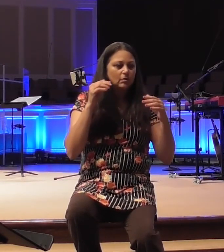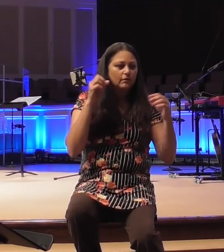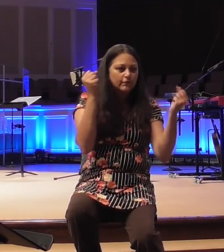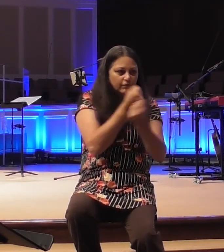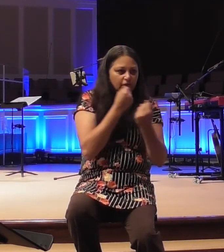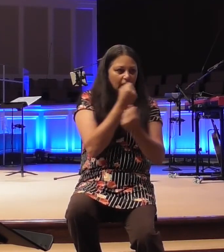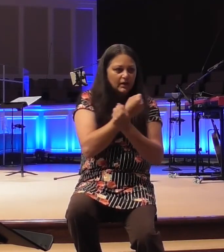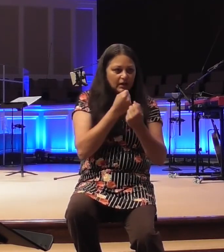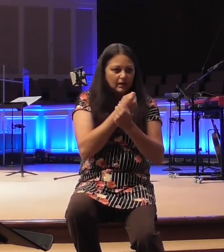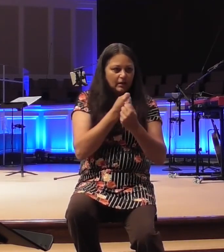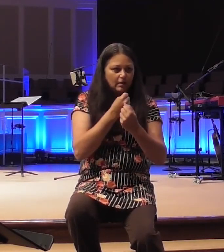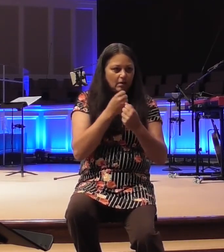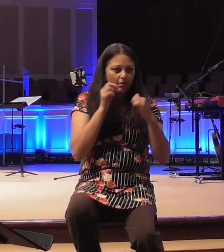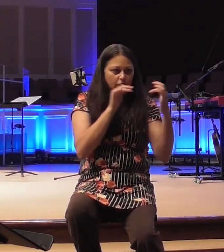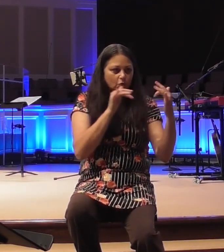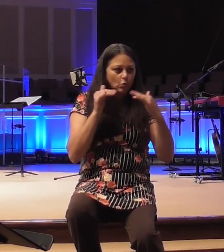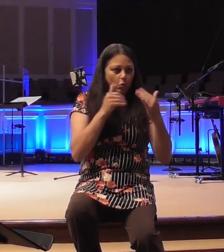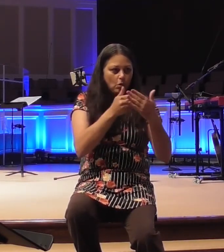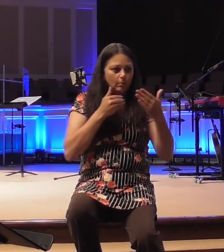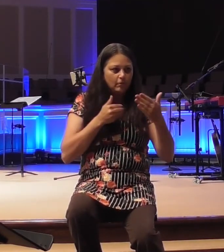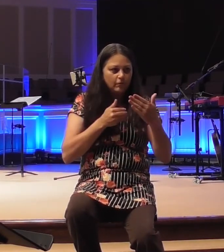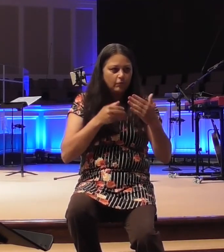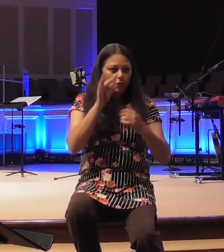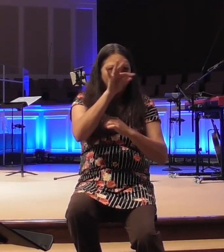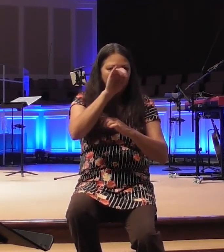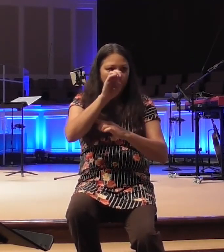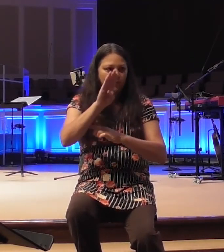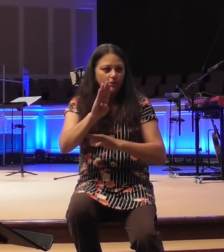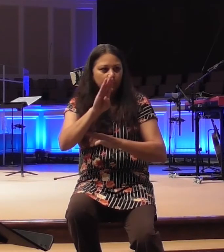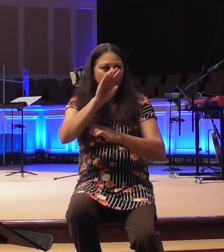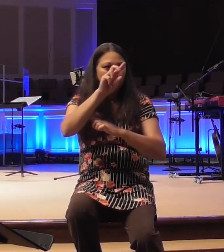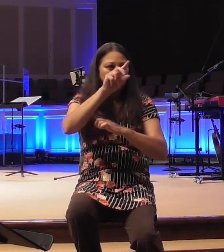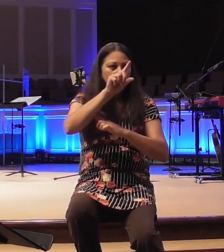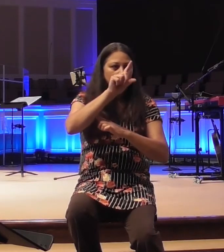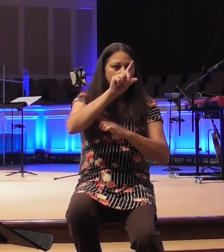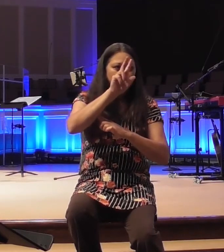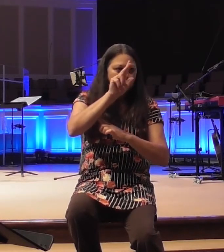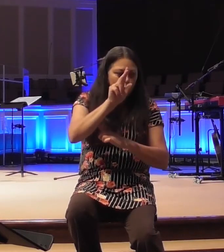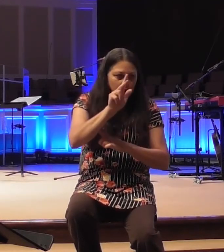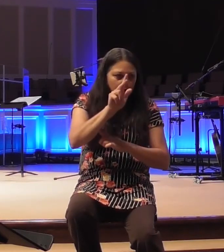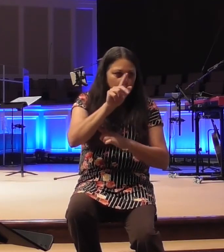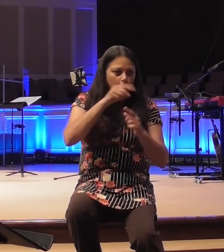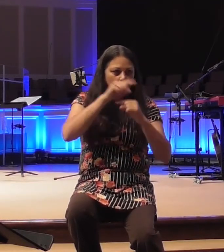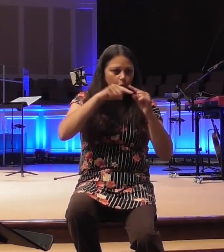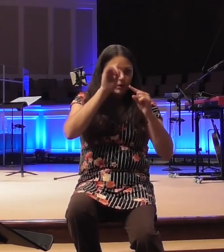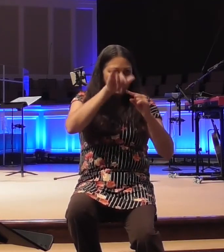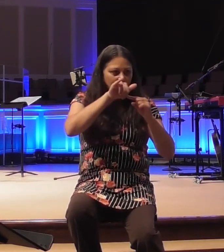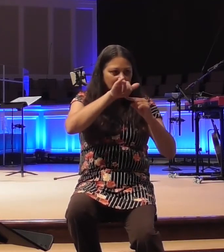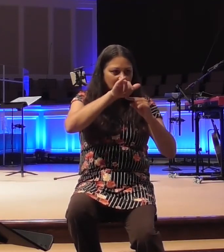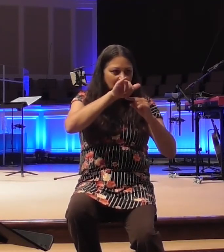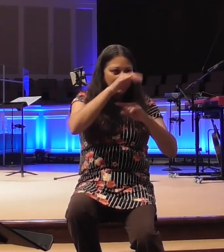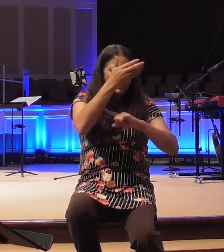of February was realized. There's more to be done, more to be done, more to be